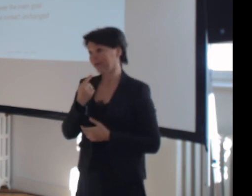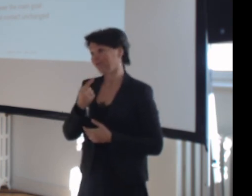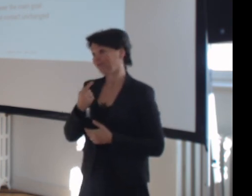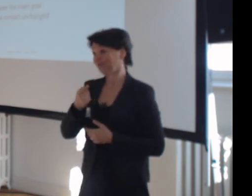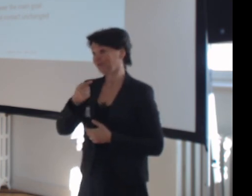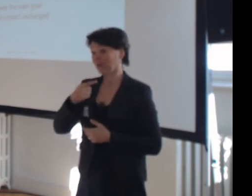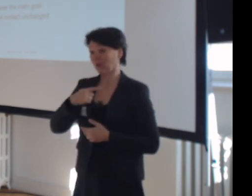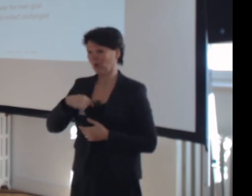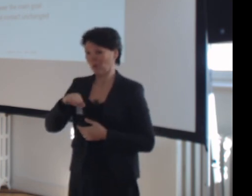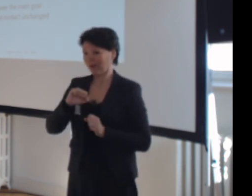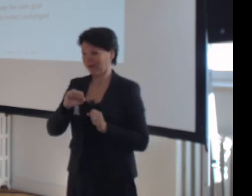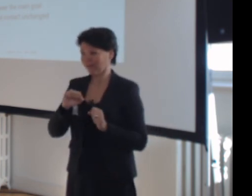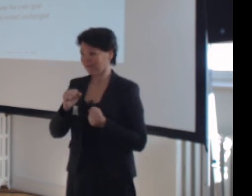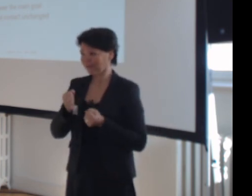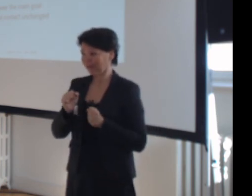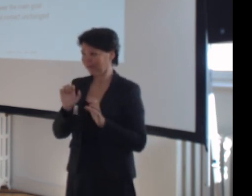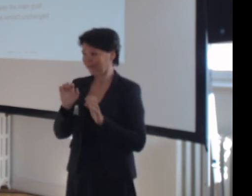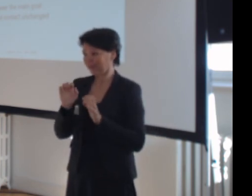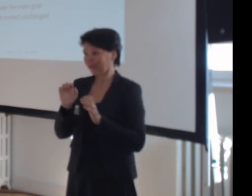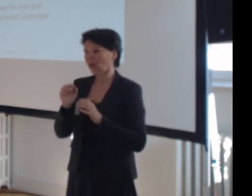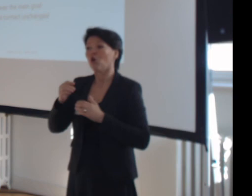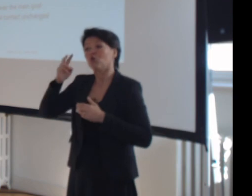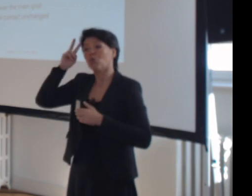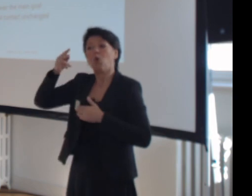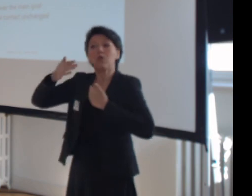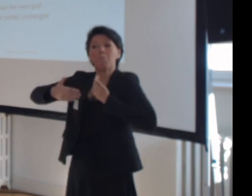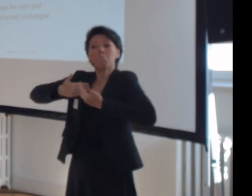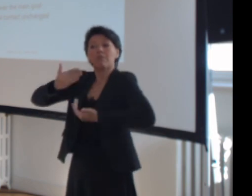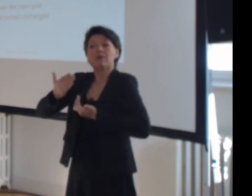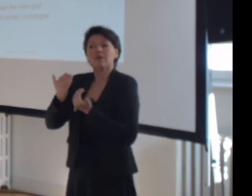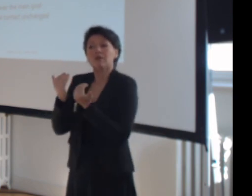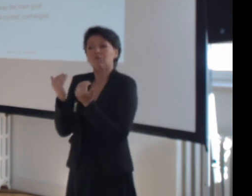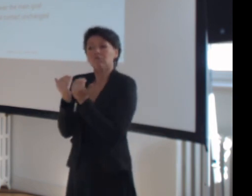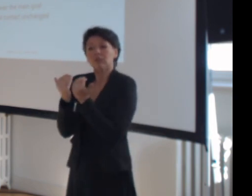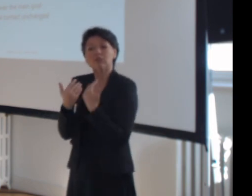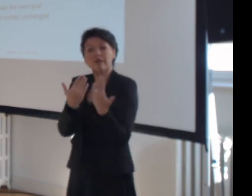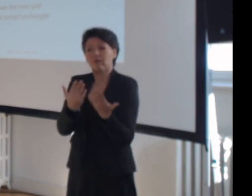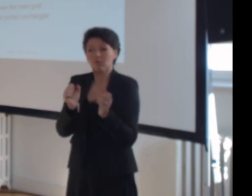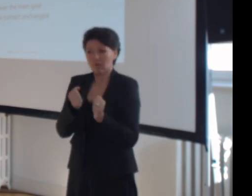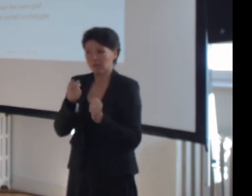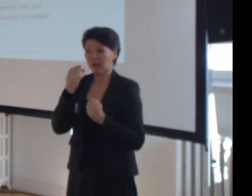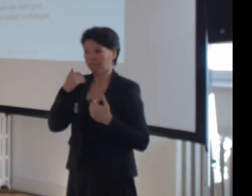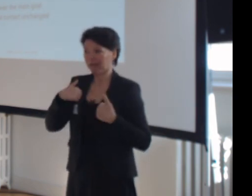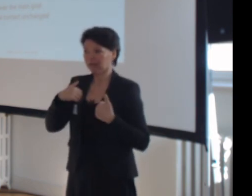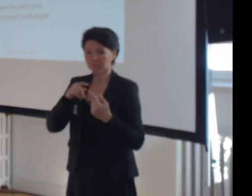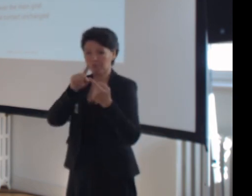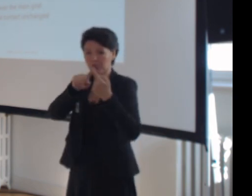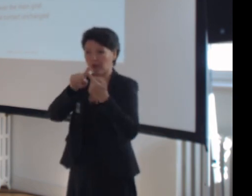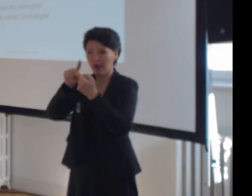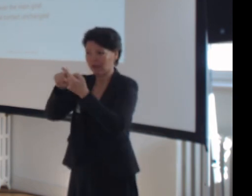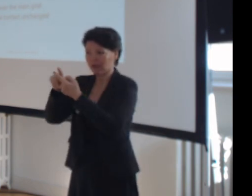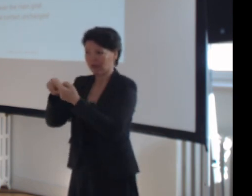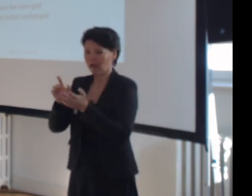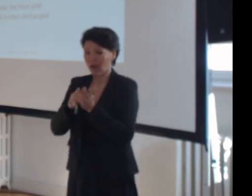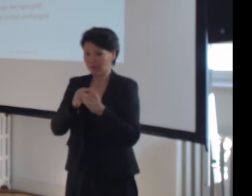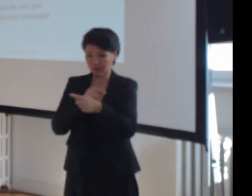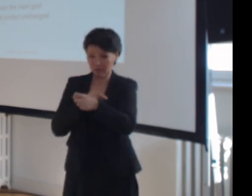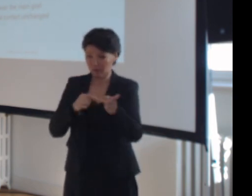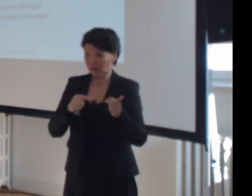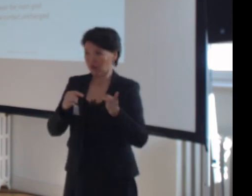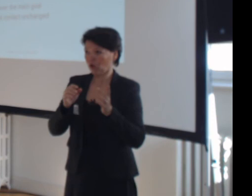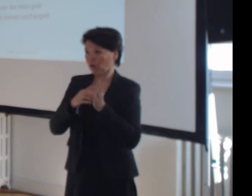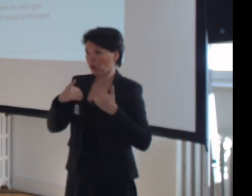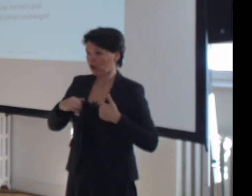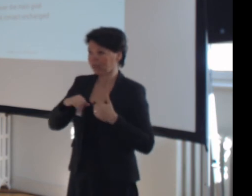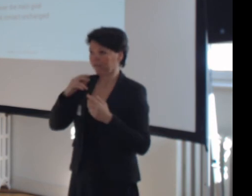reach ever fewer people by our classical library service due to visual problems of our users, but